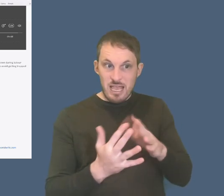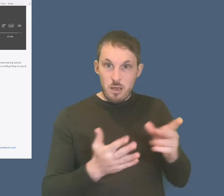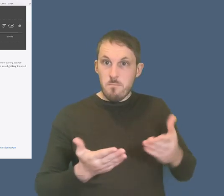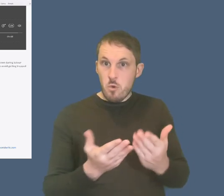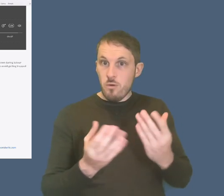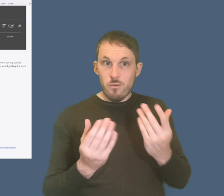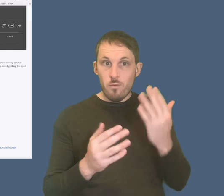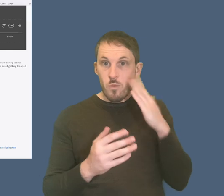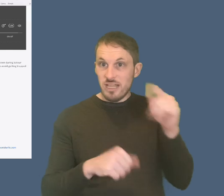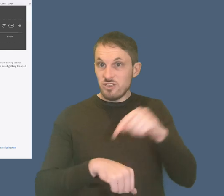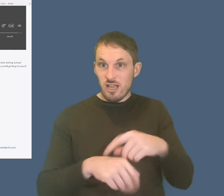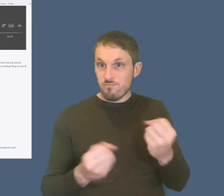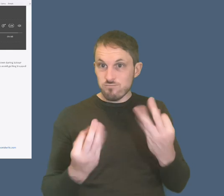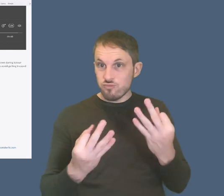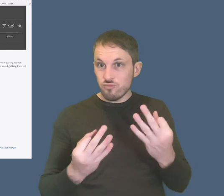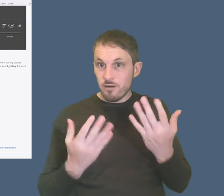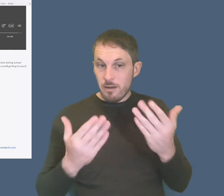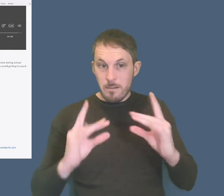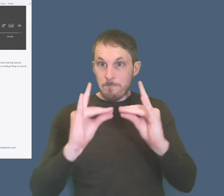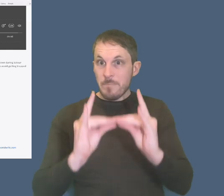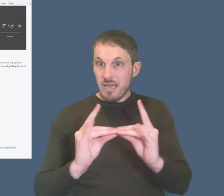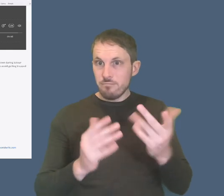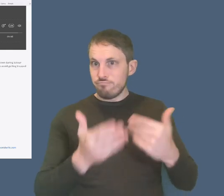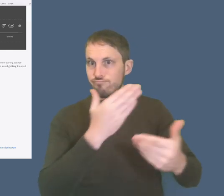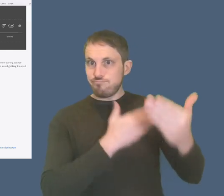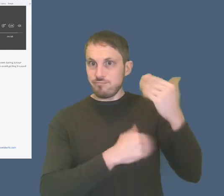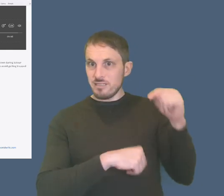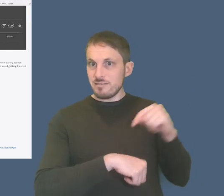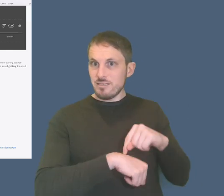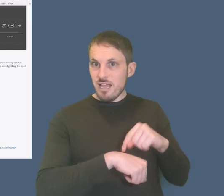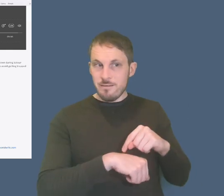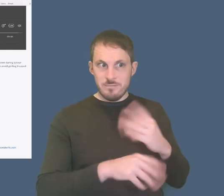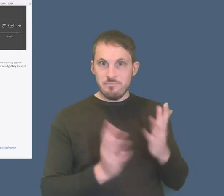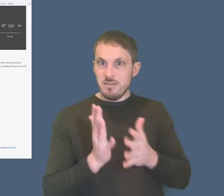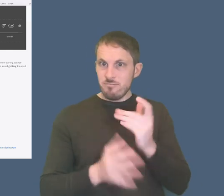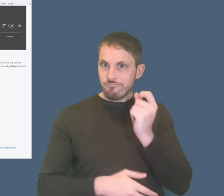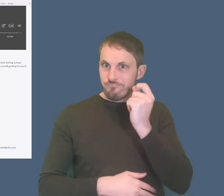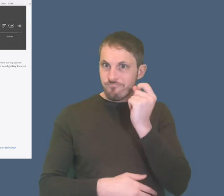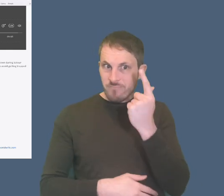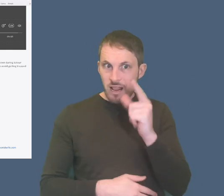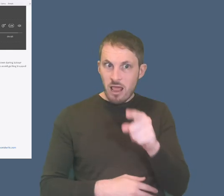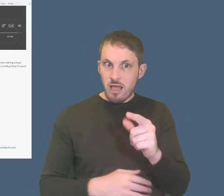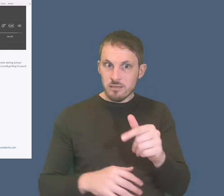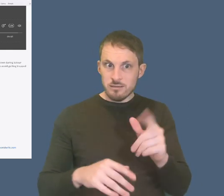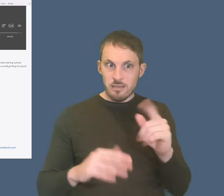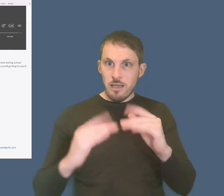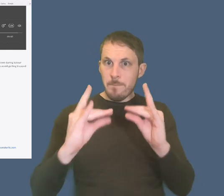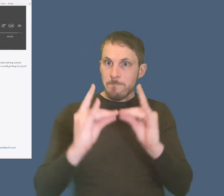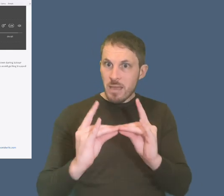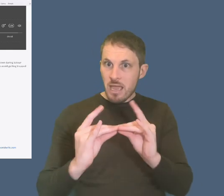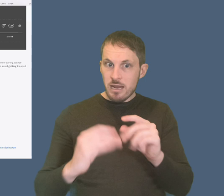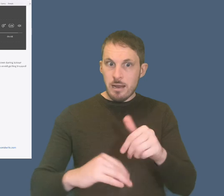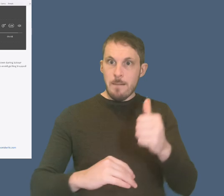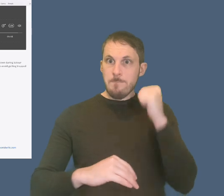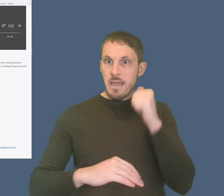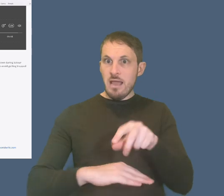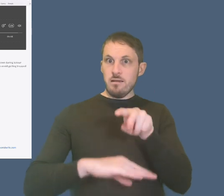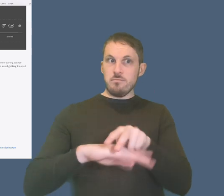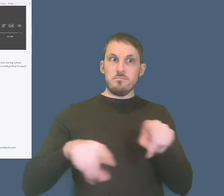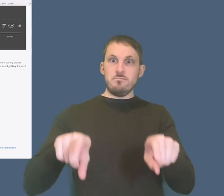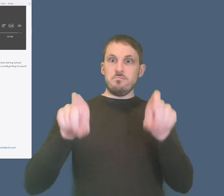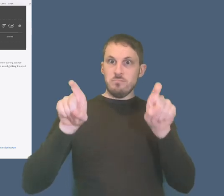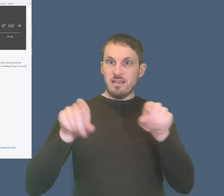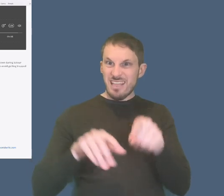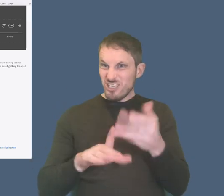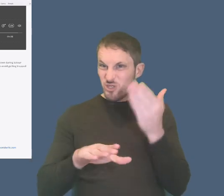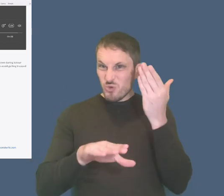on. And then we realize that this is a new thing that's come in with modern life and with medical input